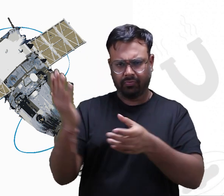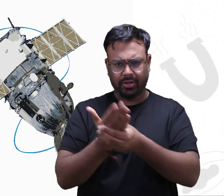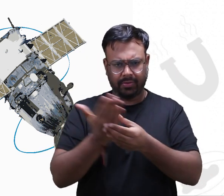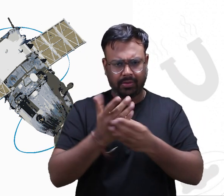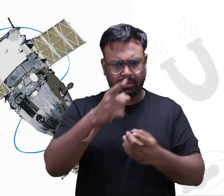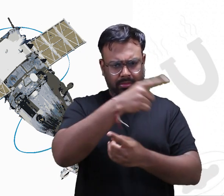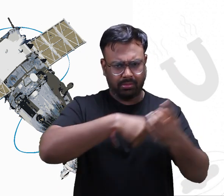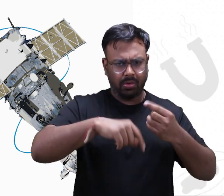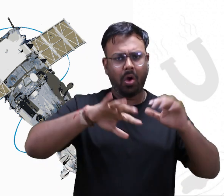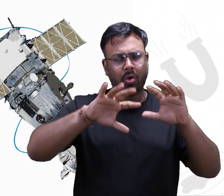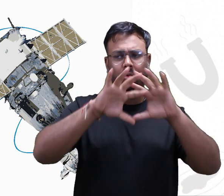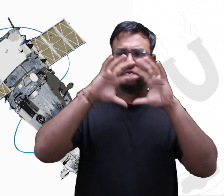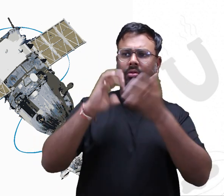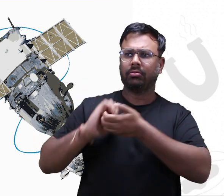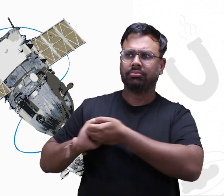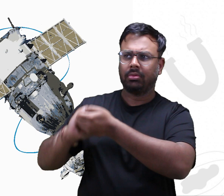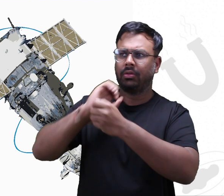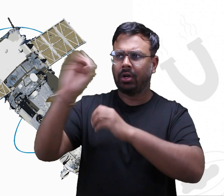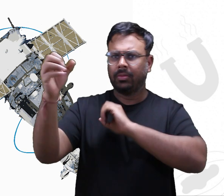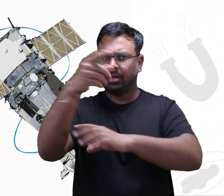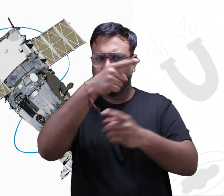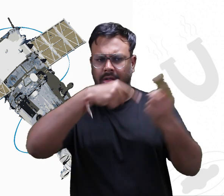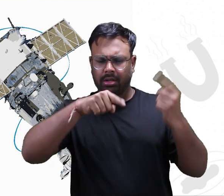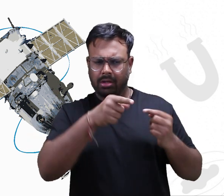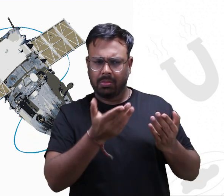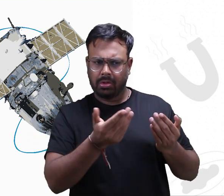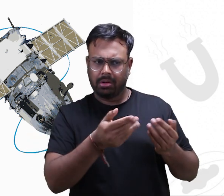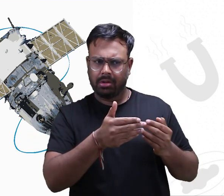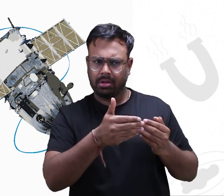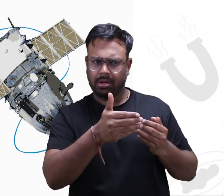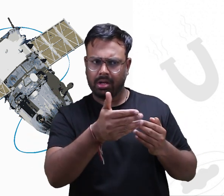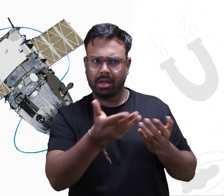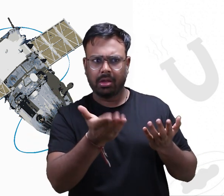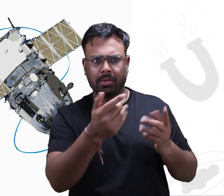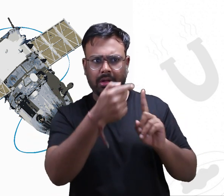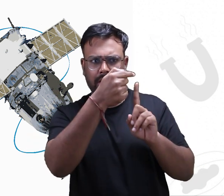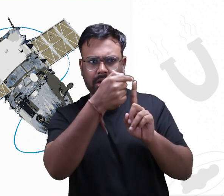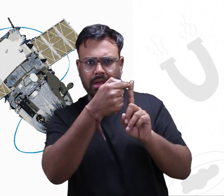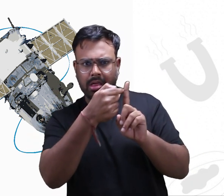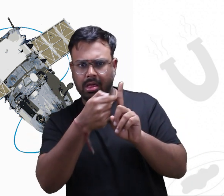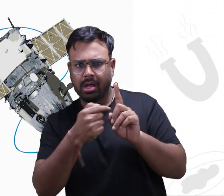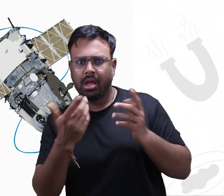Nina, helping prepare for its effects on weather and agriculture.